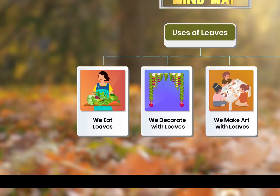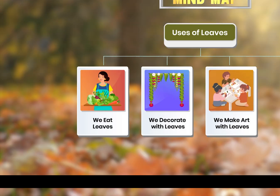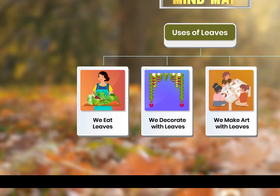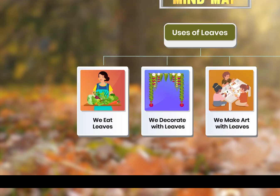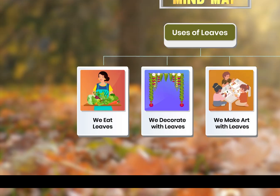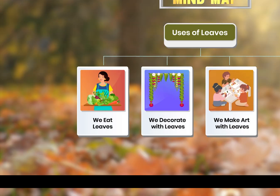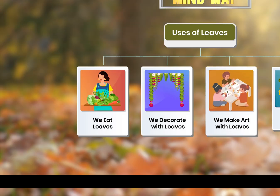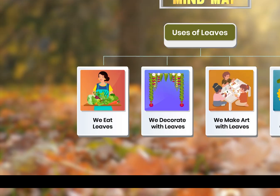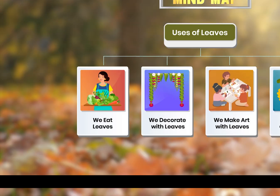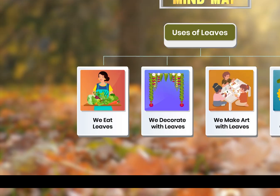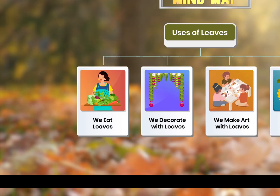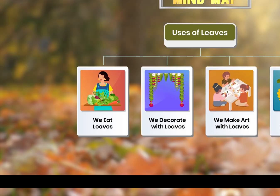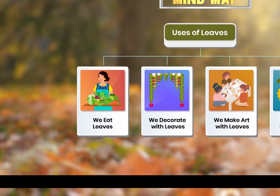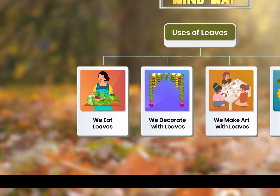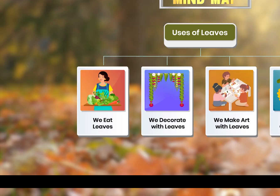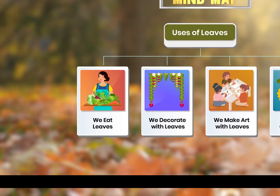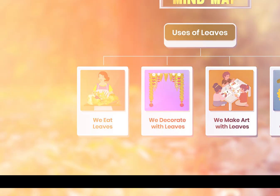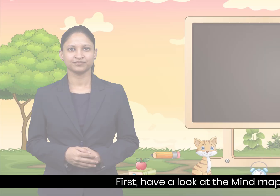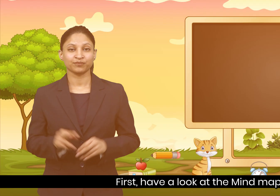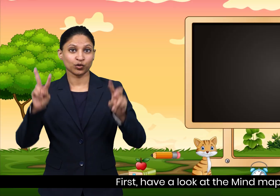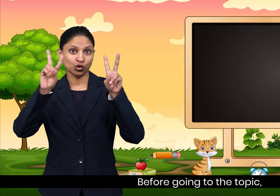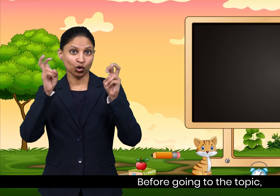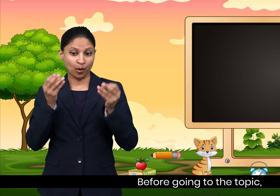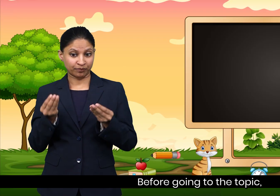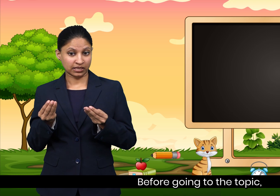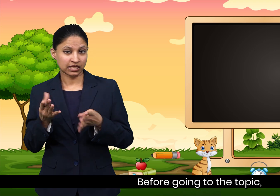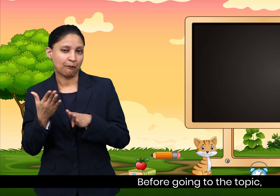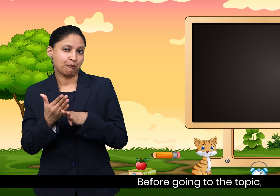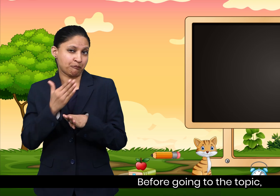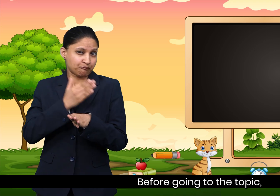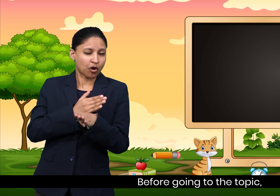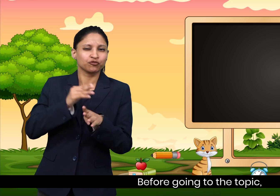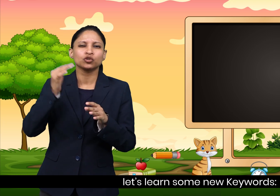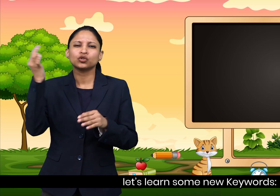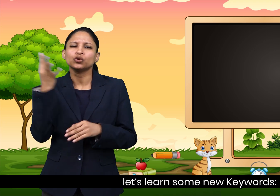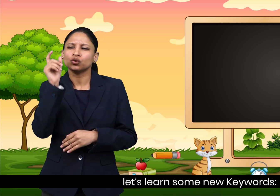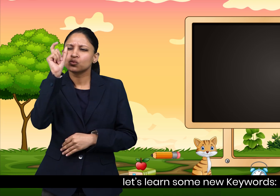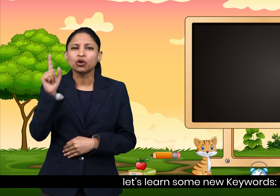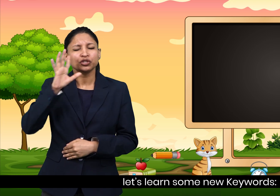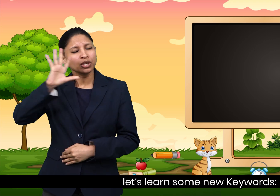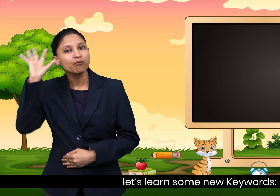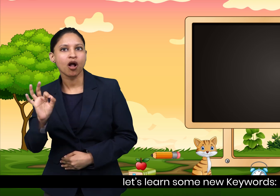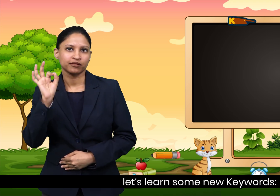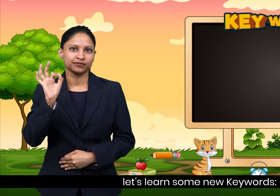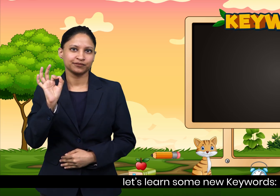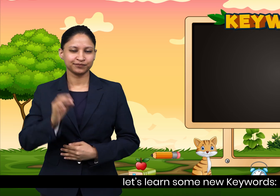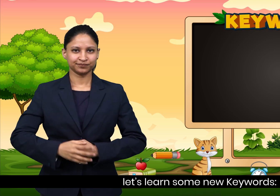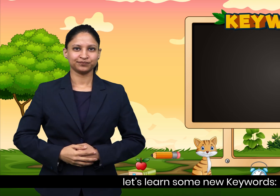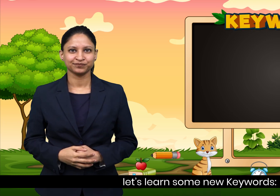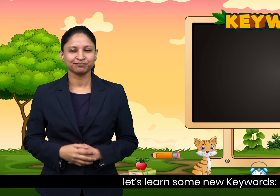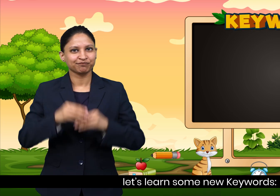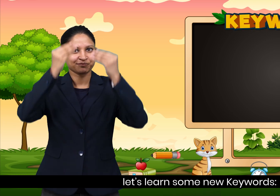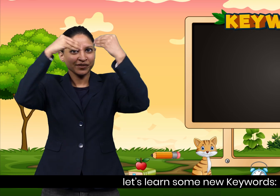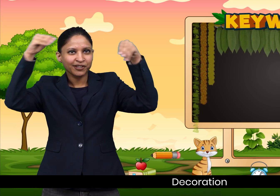leaves, leaves give color. Before going to the topic, let's learn some new